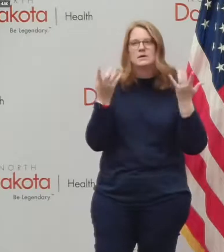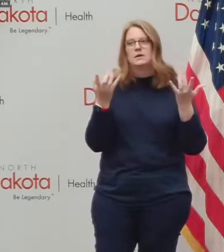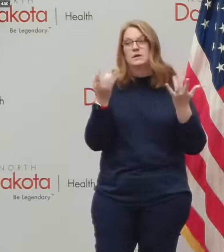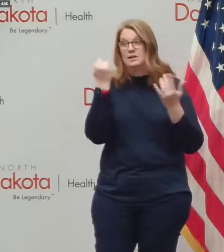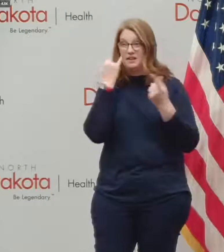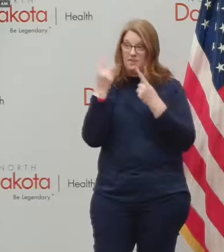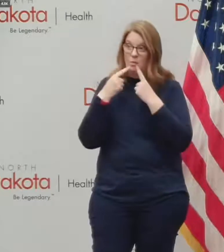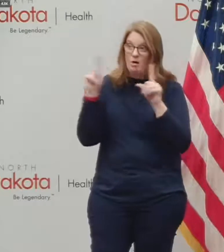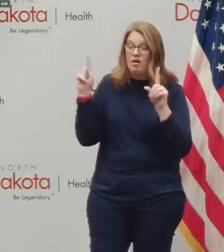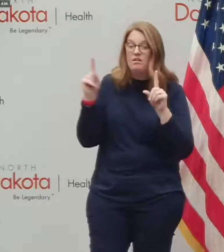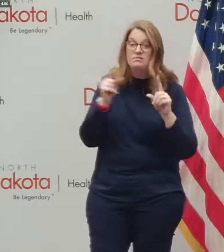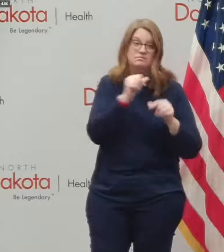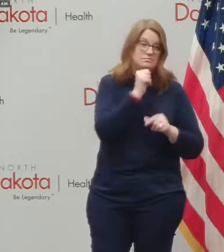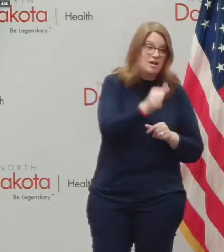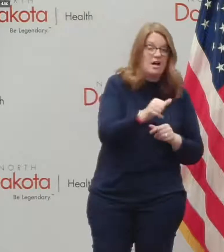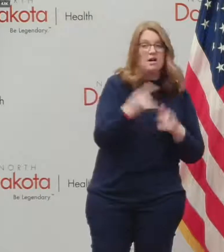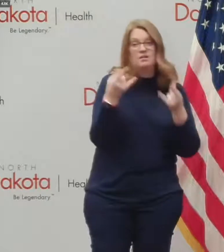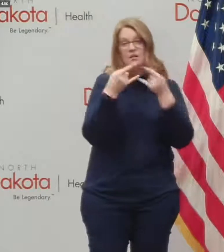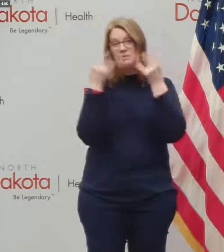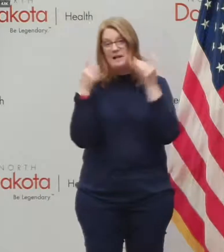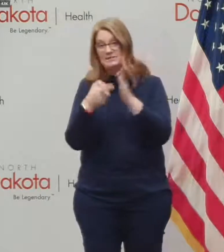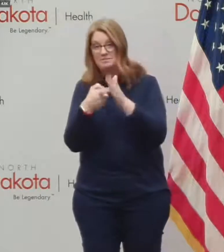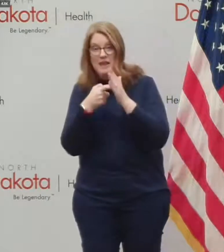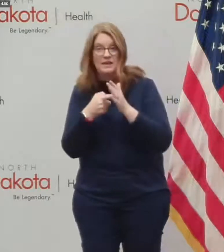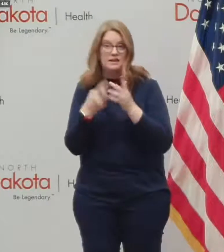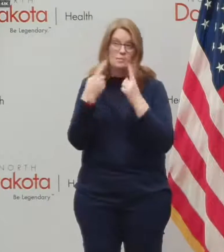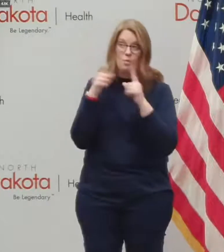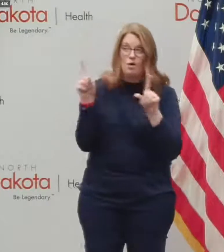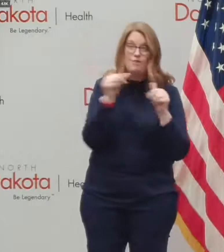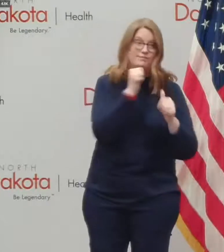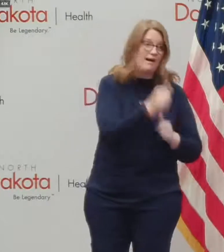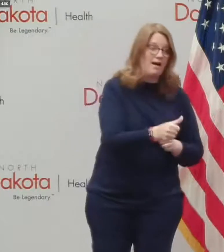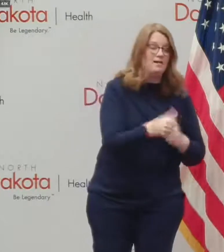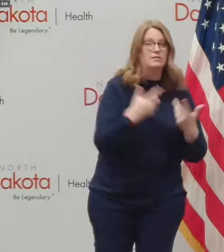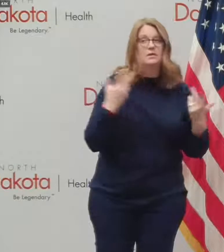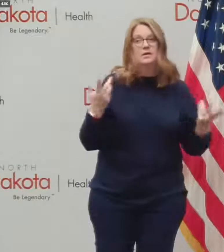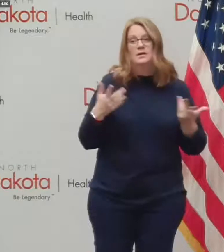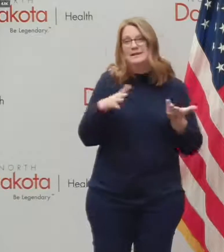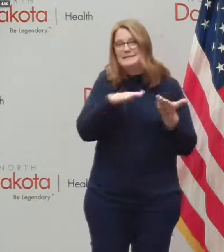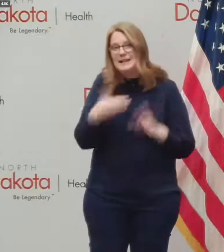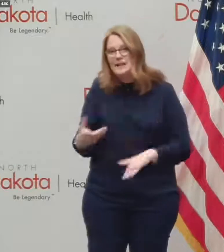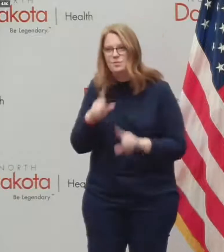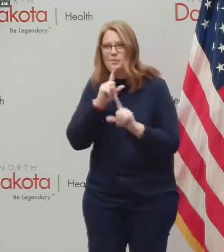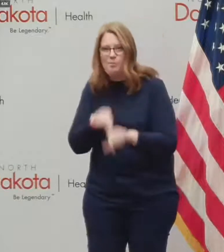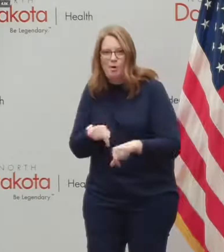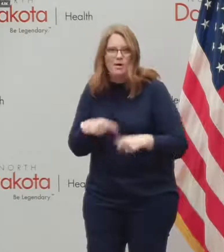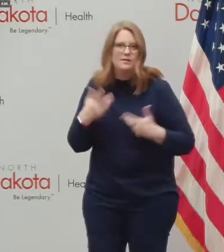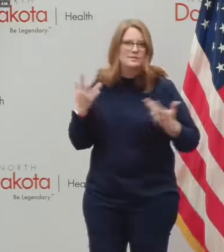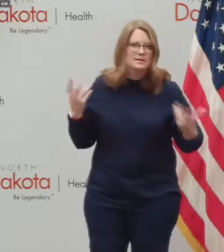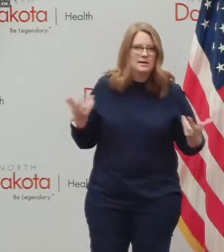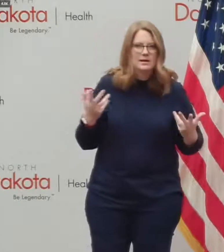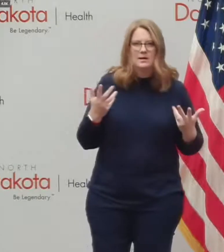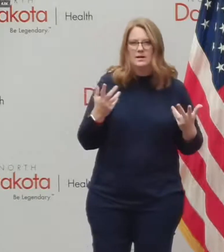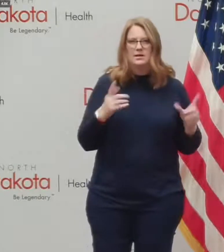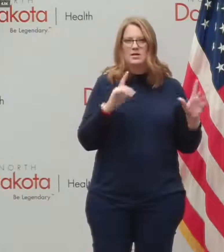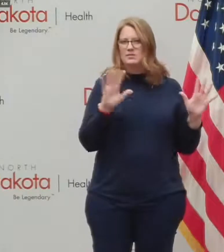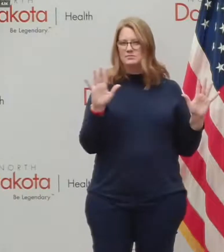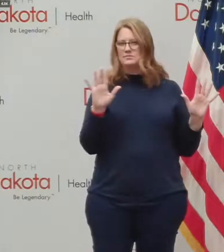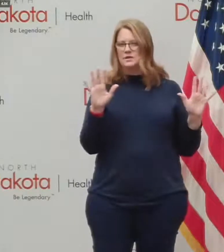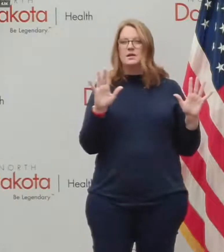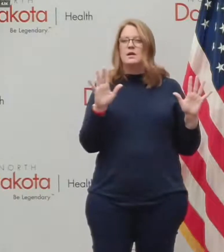not, mask mandates, whether they work or not, how deaths are reported, state to state, et